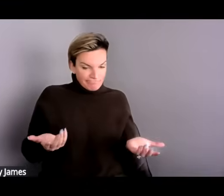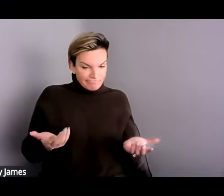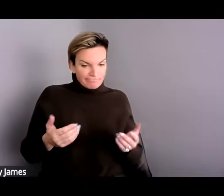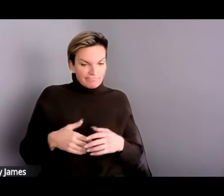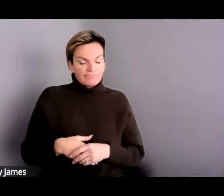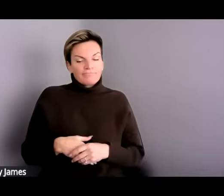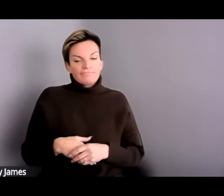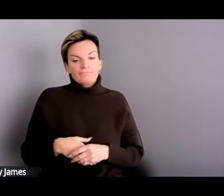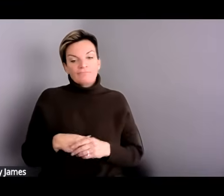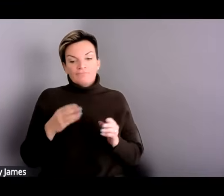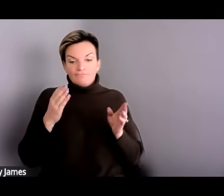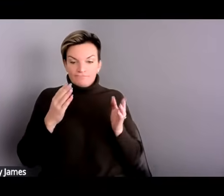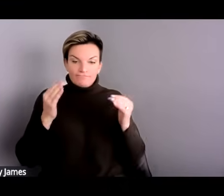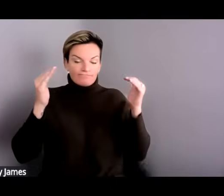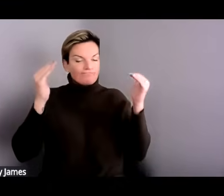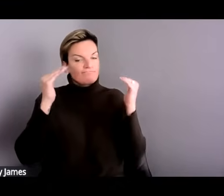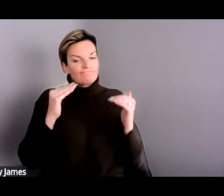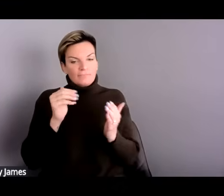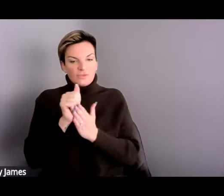Moving on the agenda.